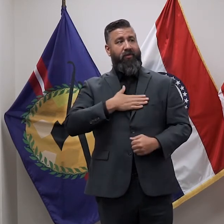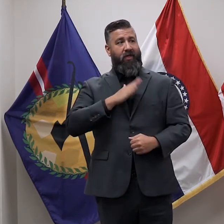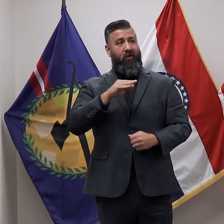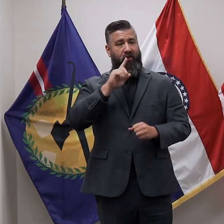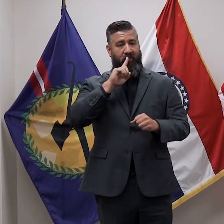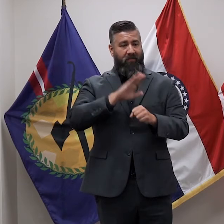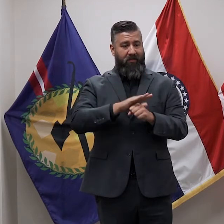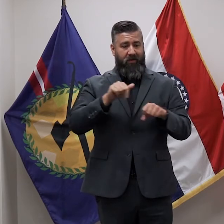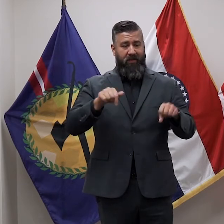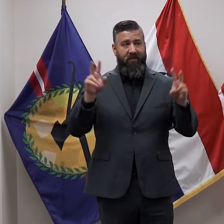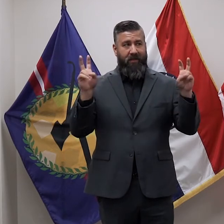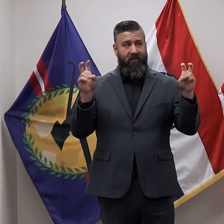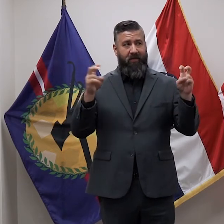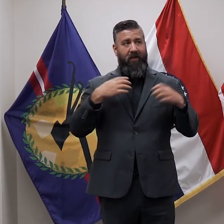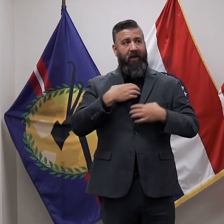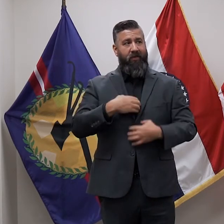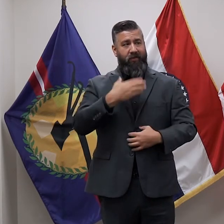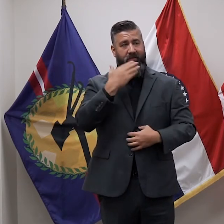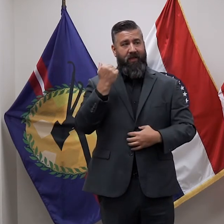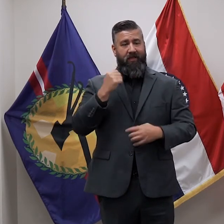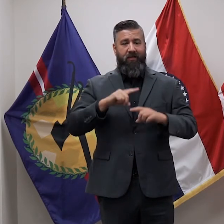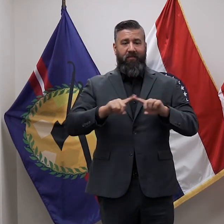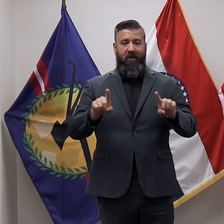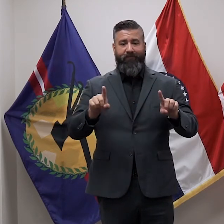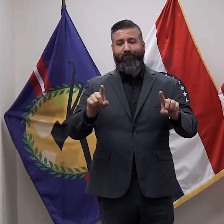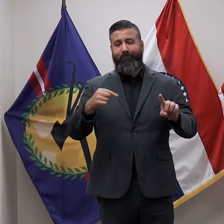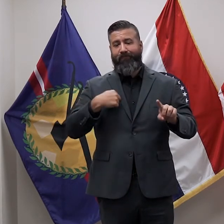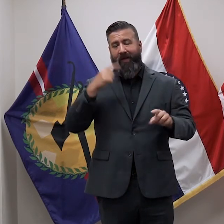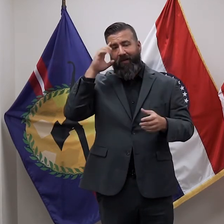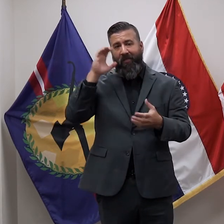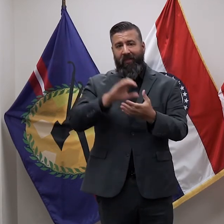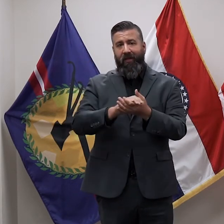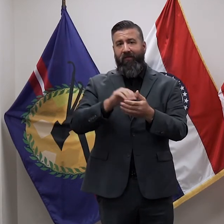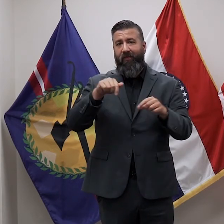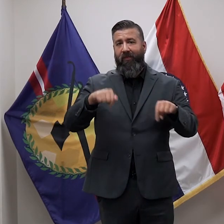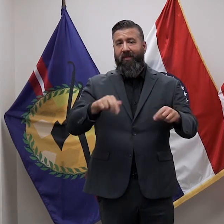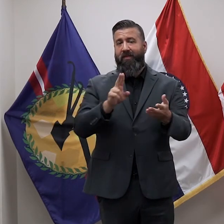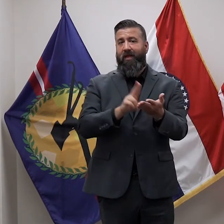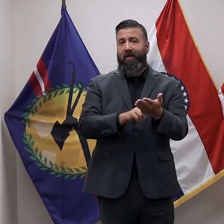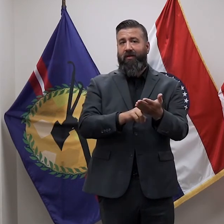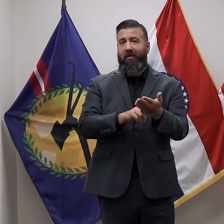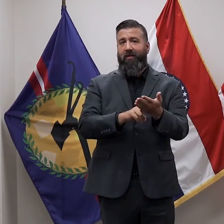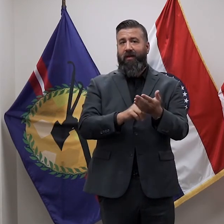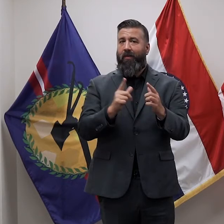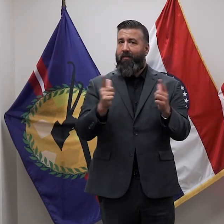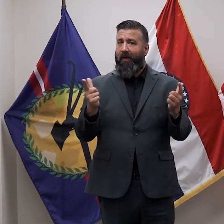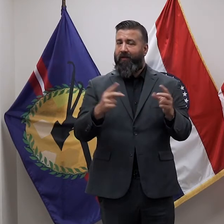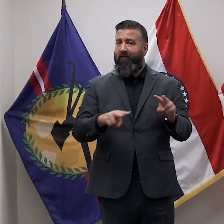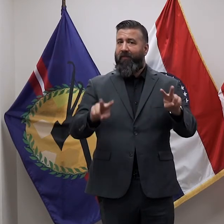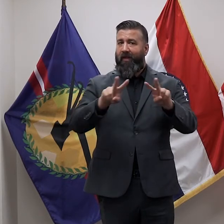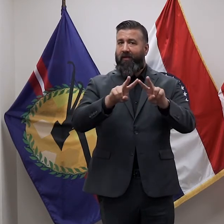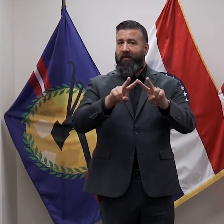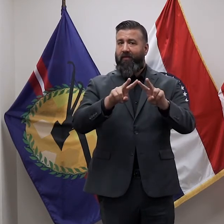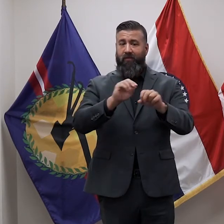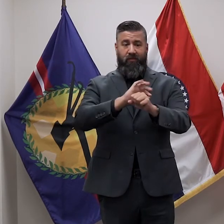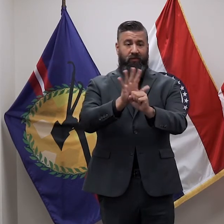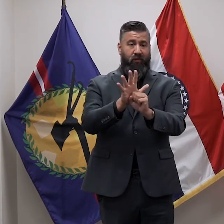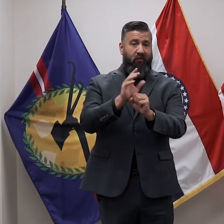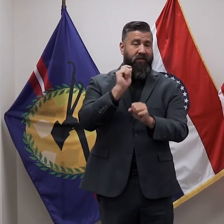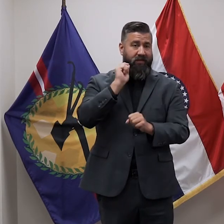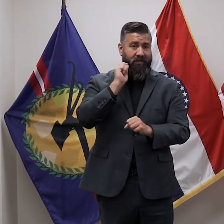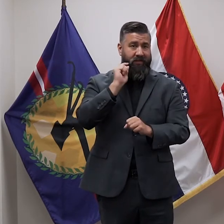this topic, and I wish you the best. But I do believe that this contract has tremendous value, that COVID is very